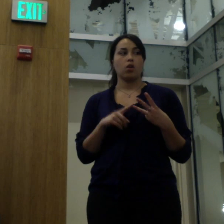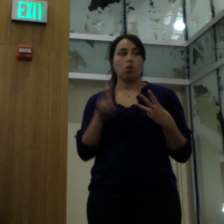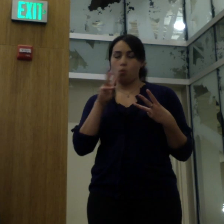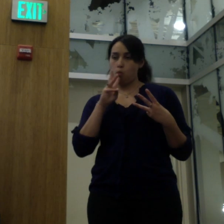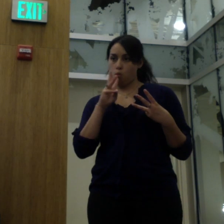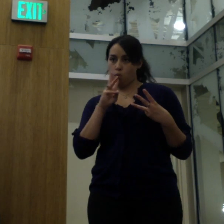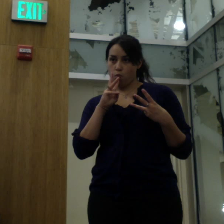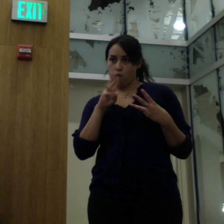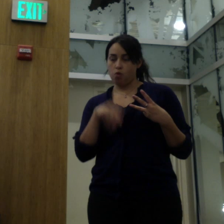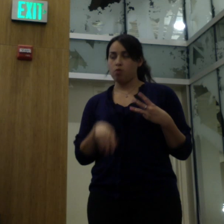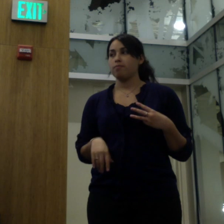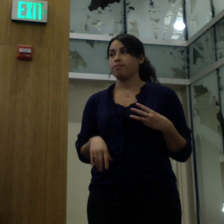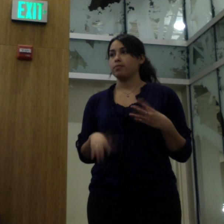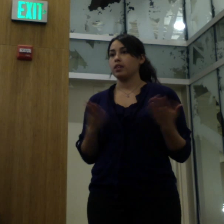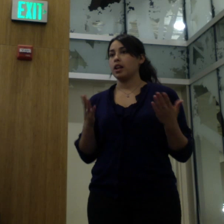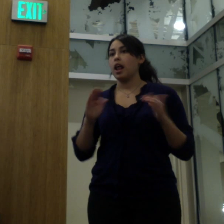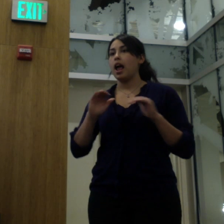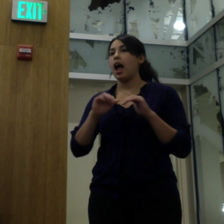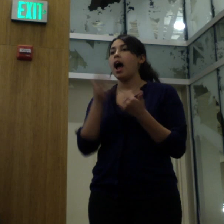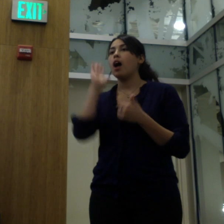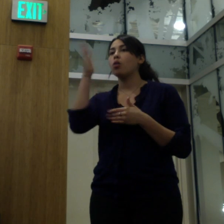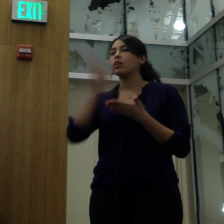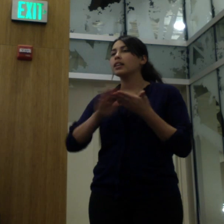water, which how are you going to clean it?